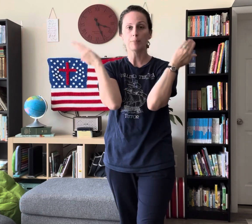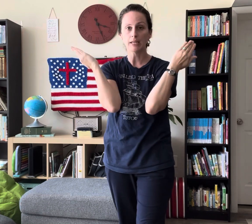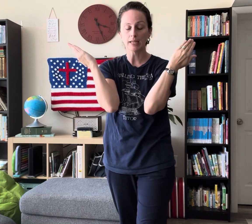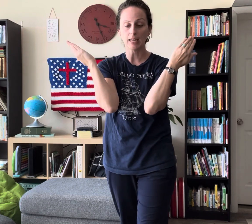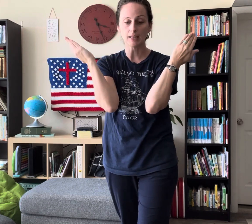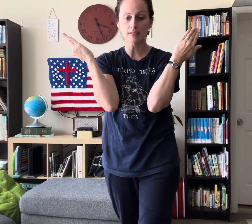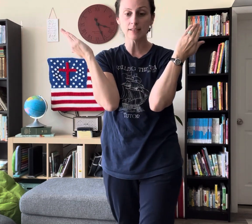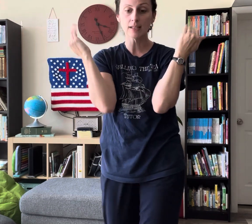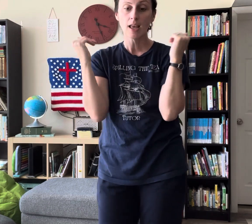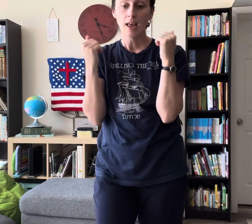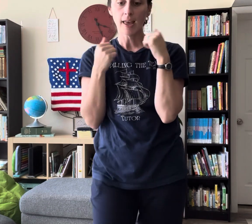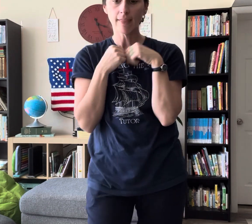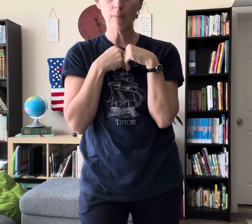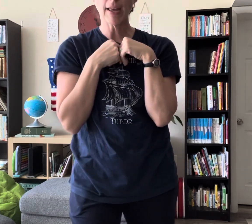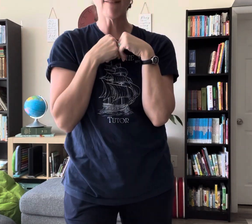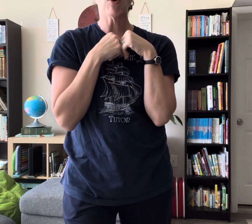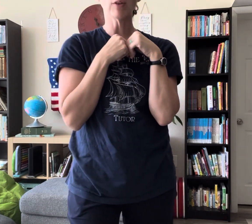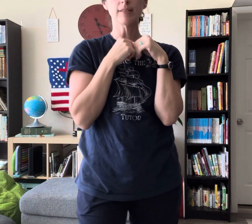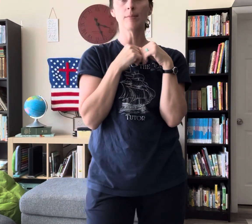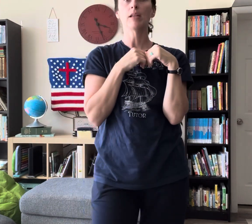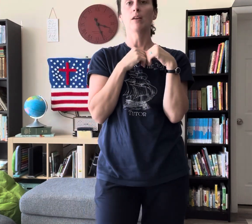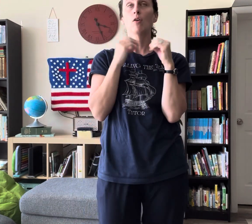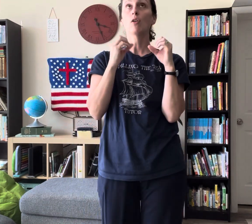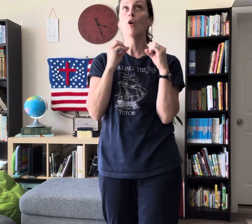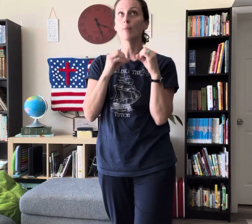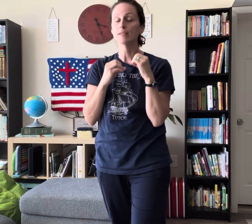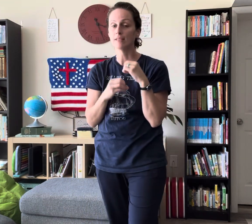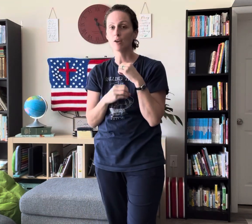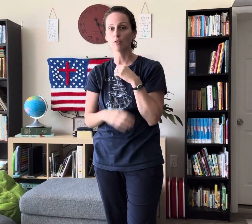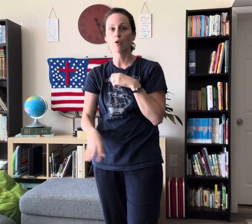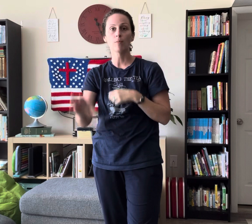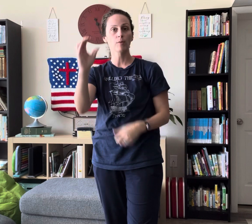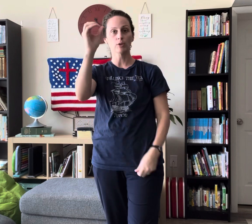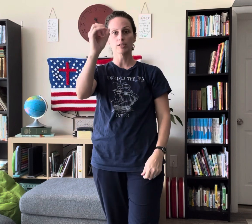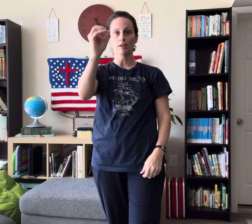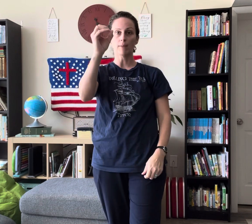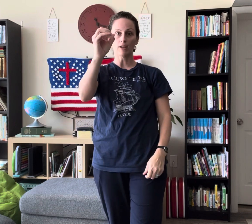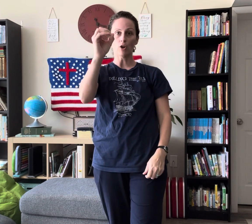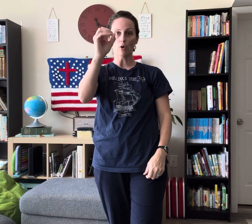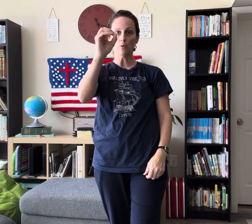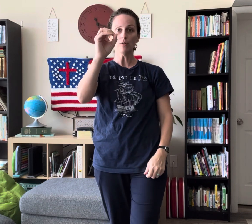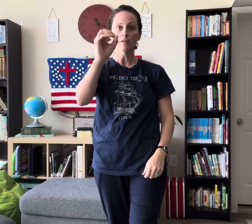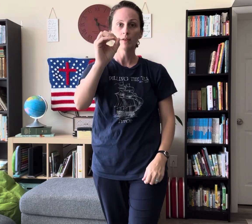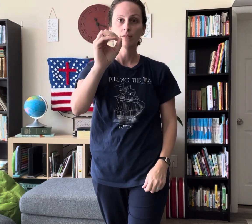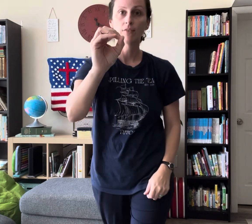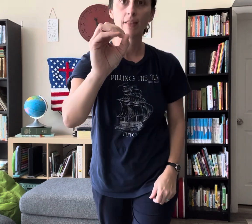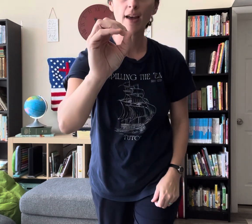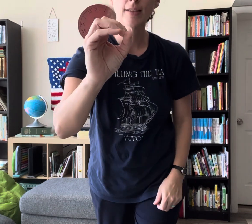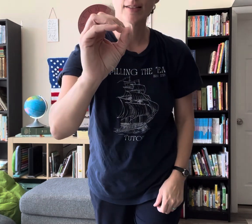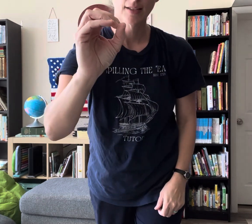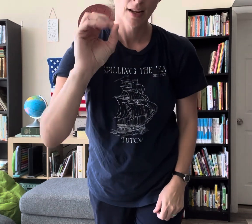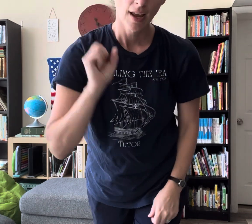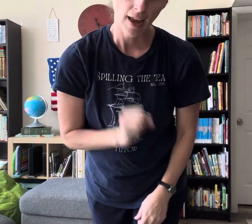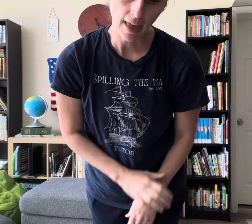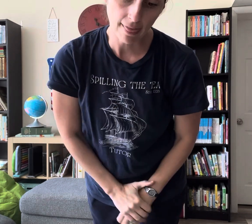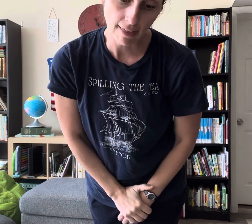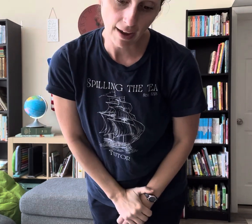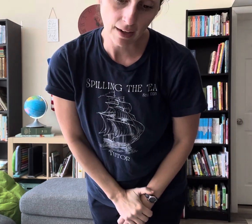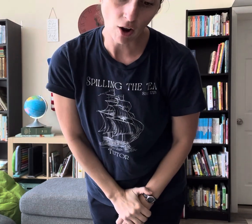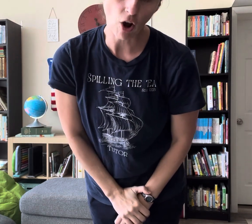Topeka, Kansas. And then we have Oklahoma City, Oklahoma. We're just gonna make an O for that. And then